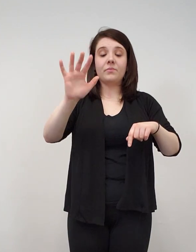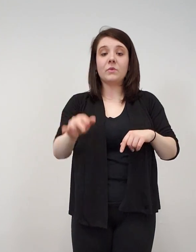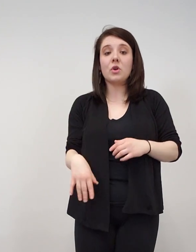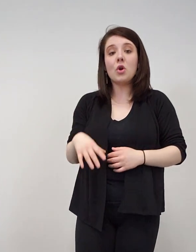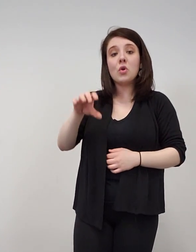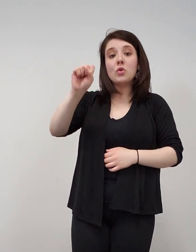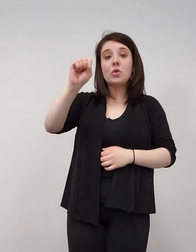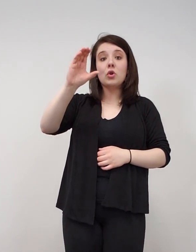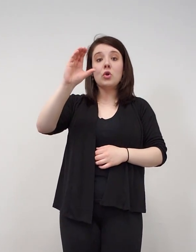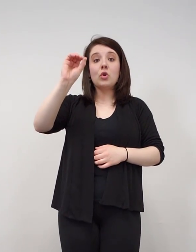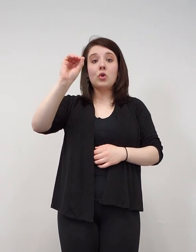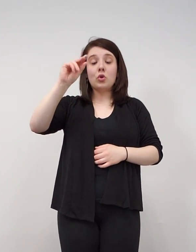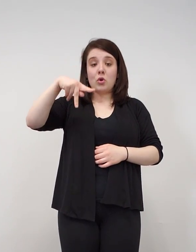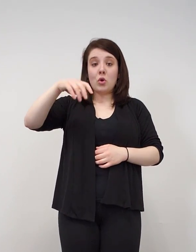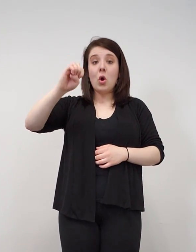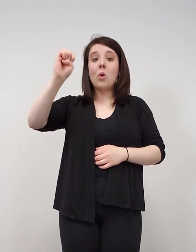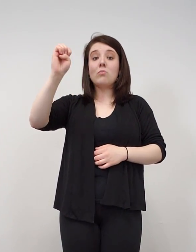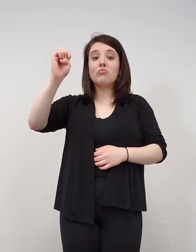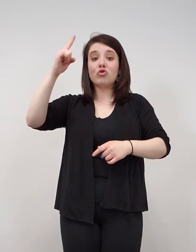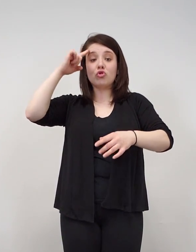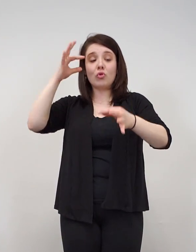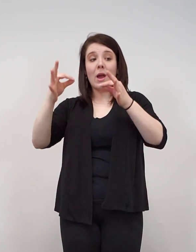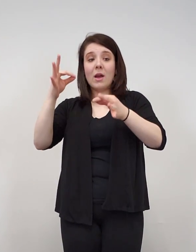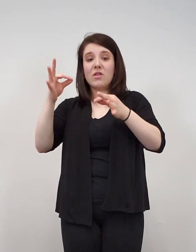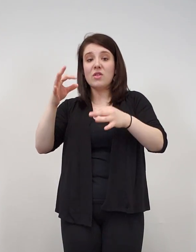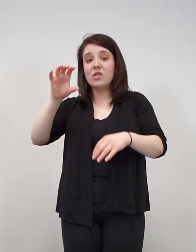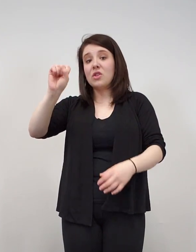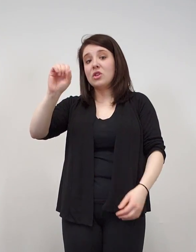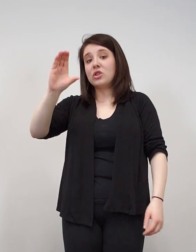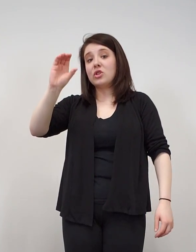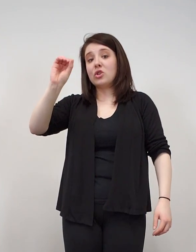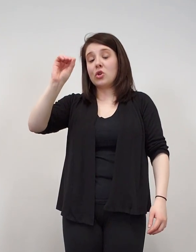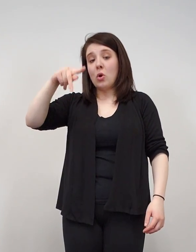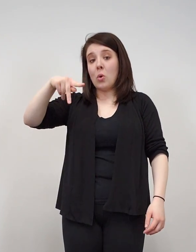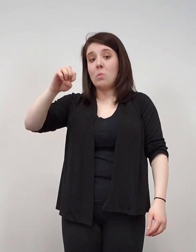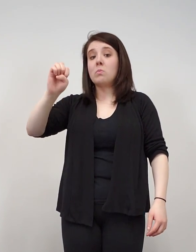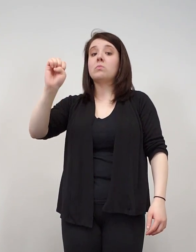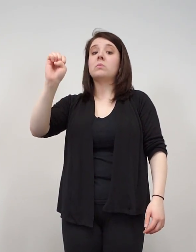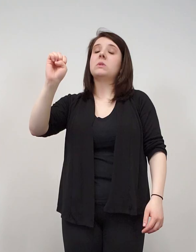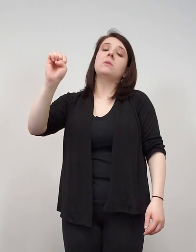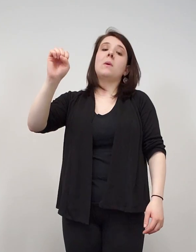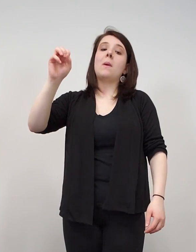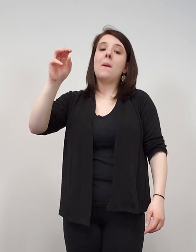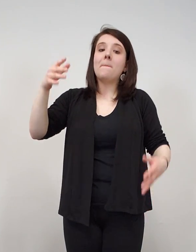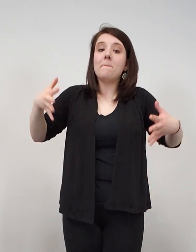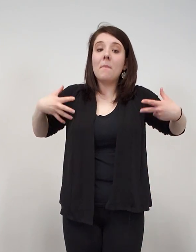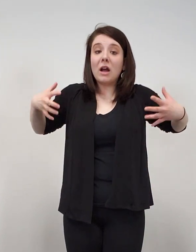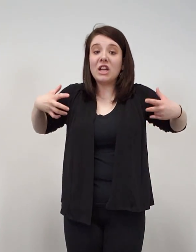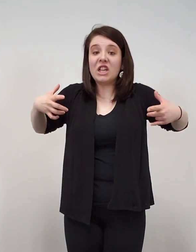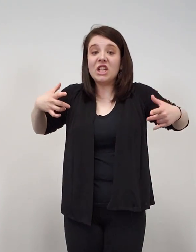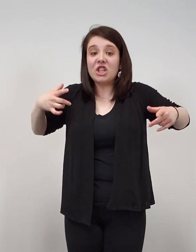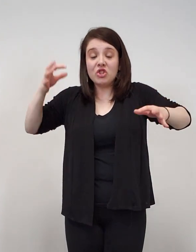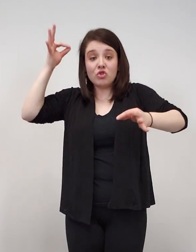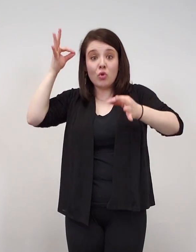traditional rural religious beliefs were stronger than ever, and certainly stronger than many